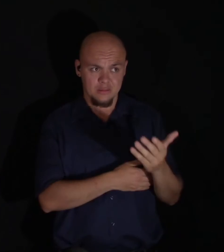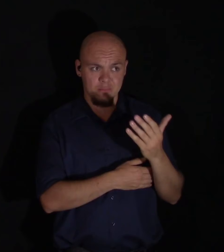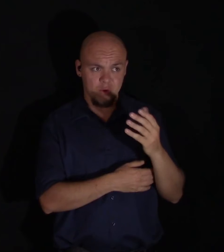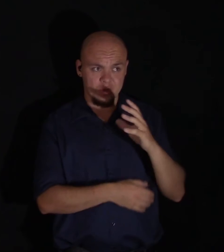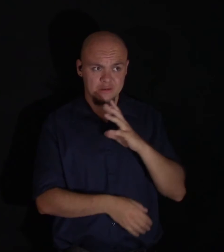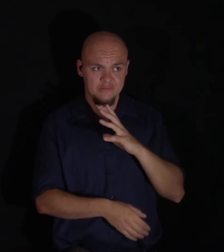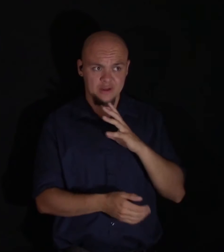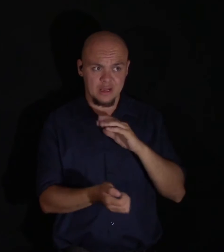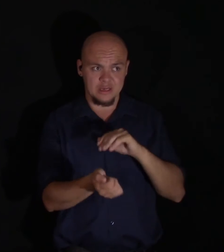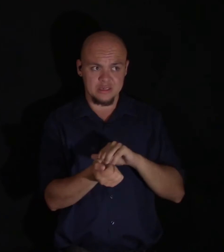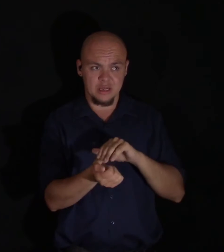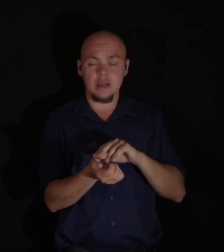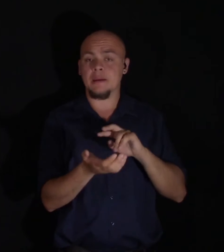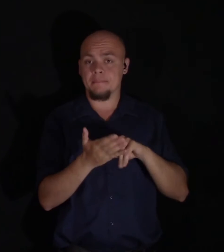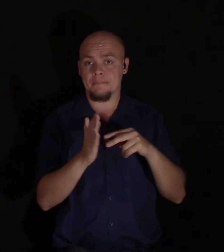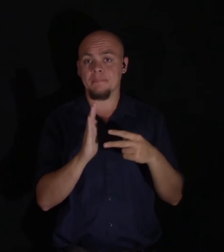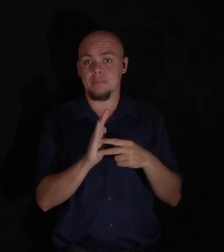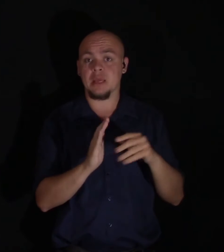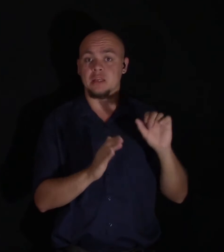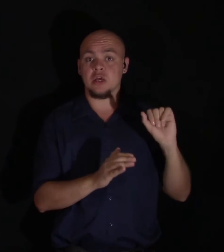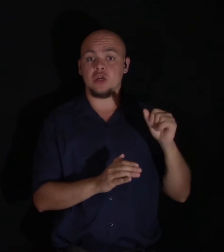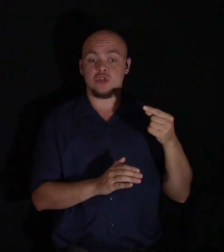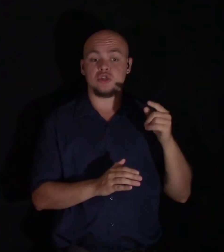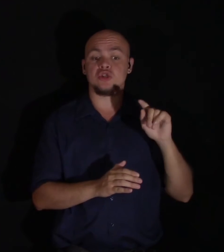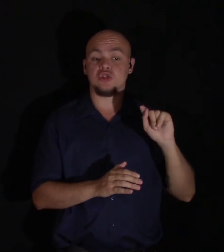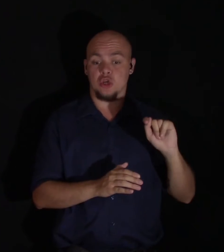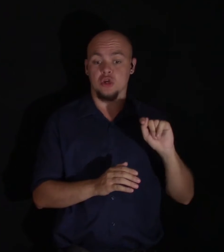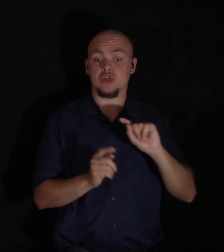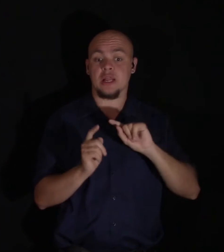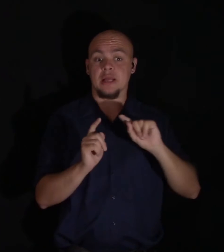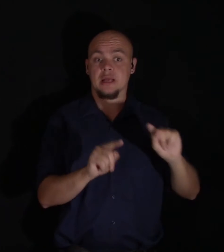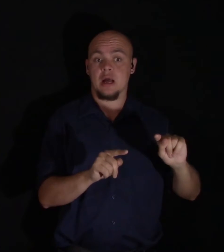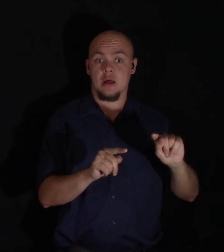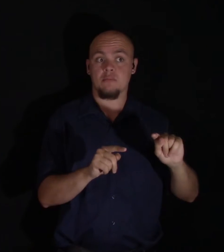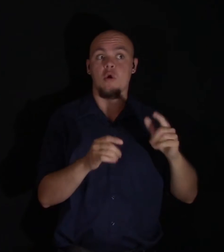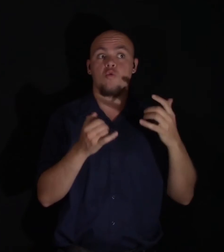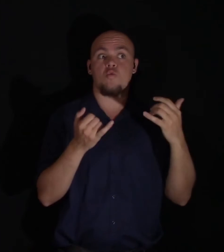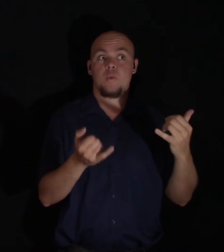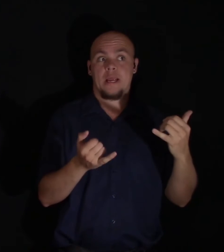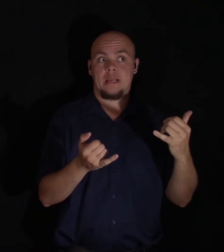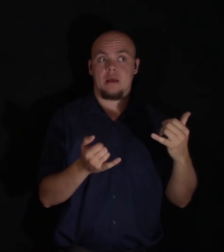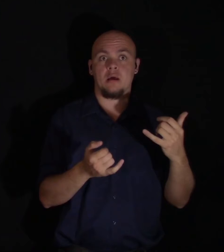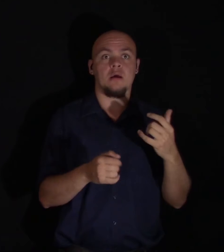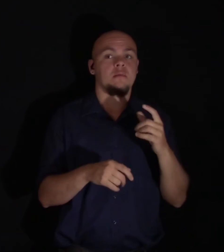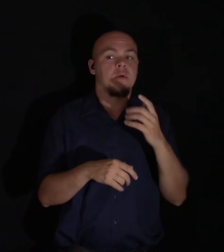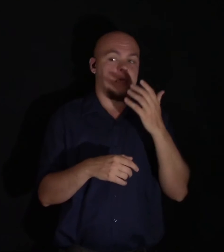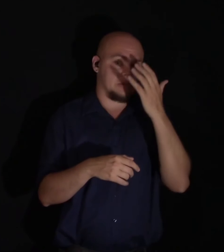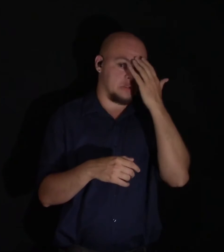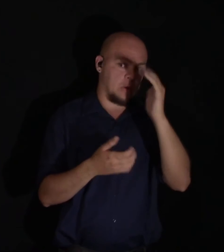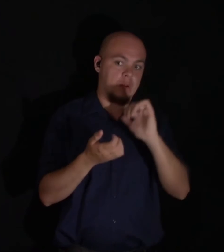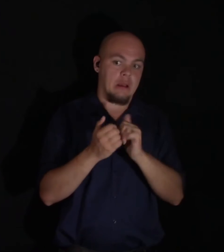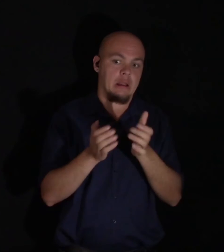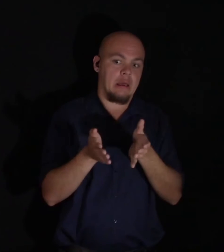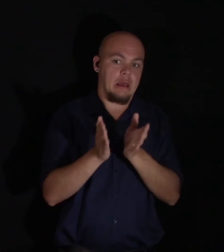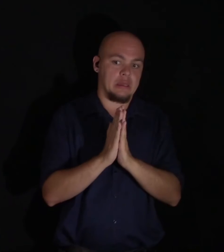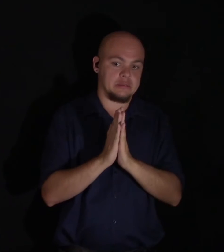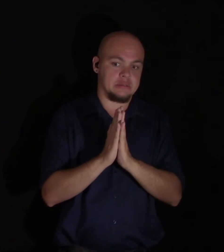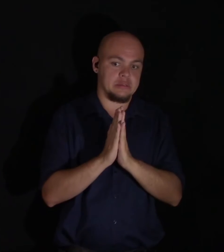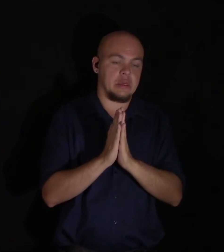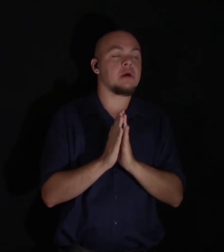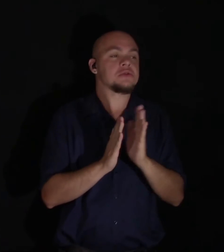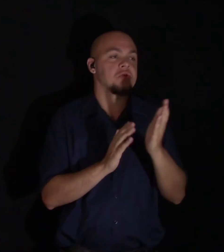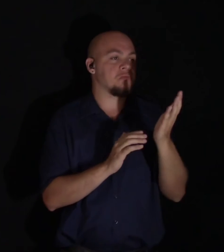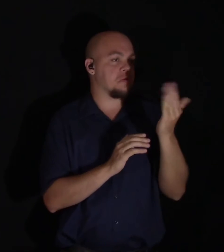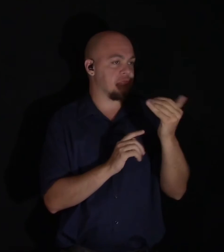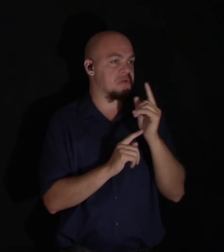Doc, is code word for a sergeant. Please come out right now, but I don't know how to ask you that." Okay. So I said, "How about I come out in about